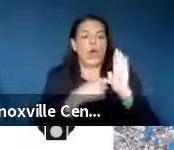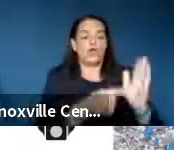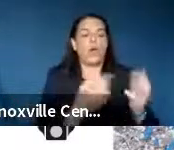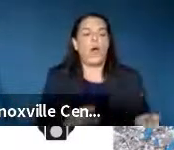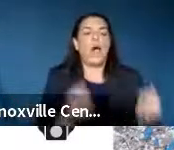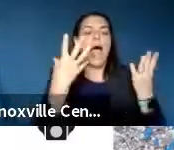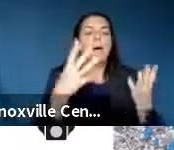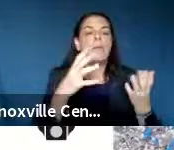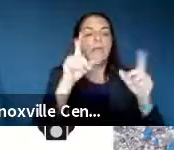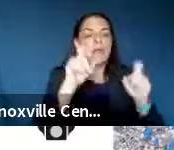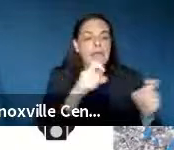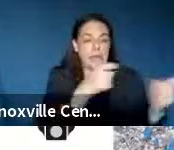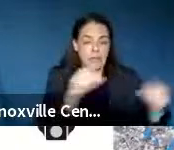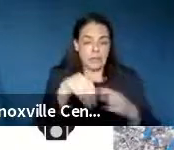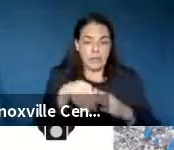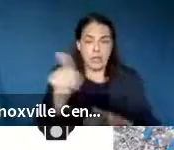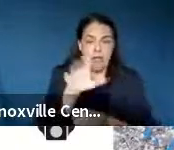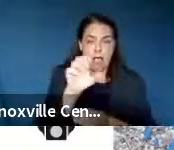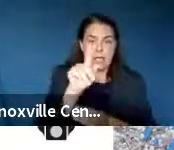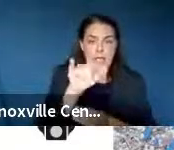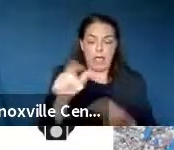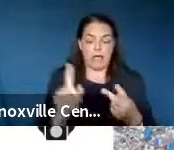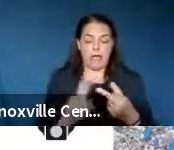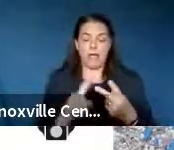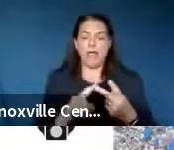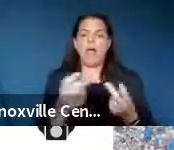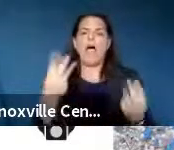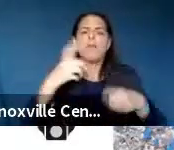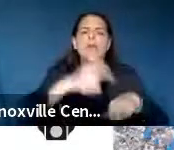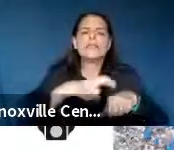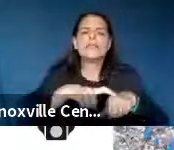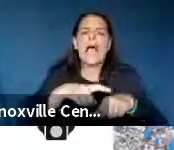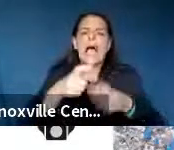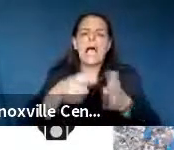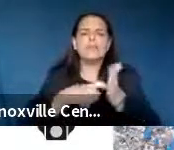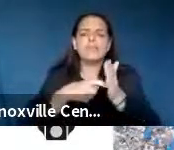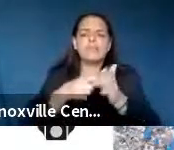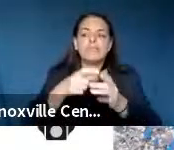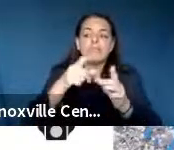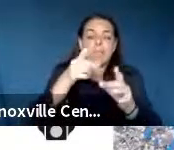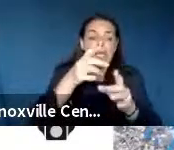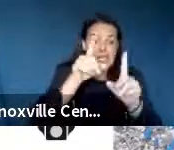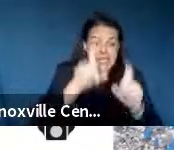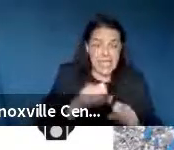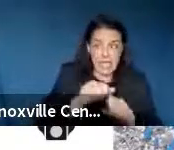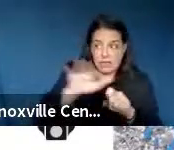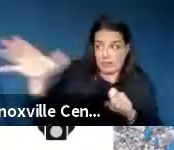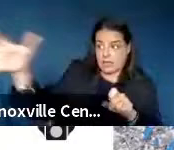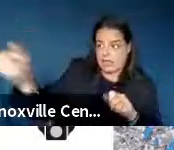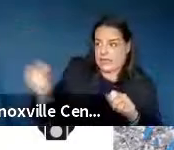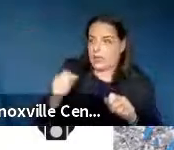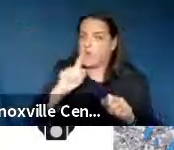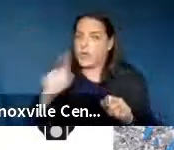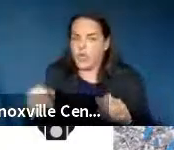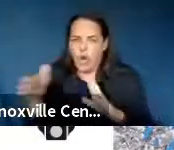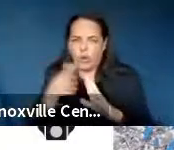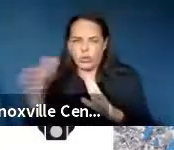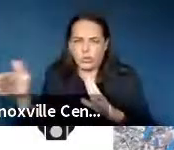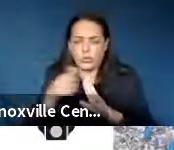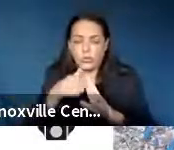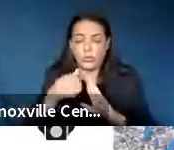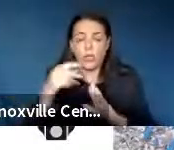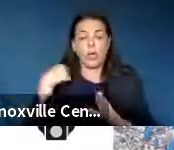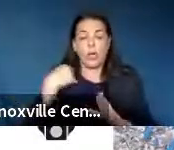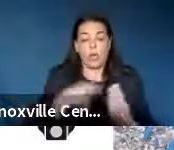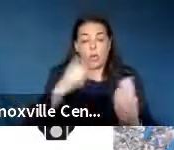Knox County residents and another for average time between specimen collection and lab report data. From the data we